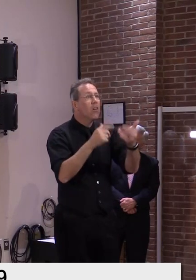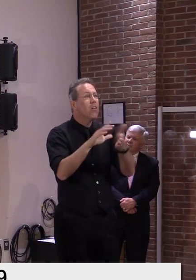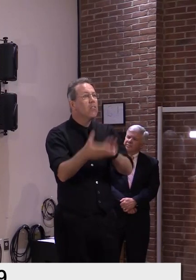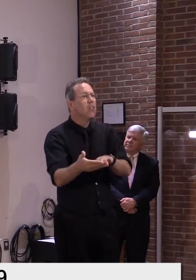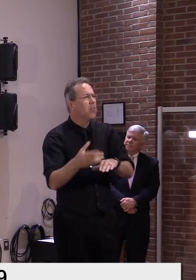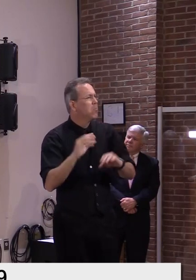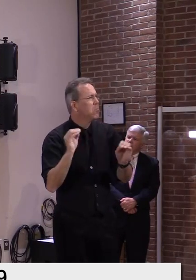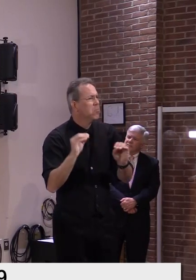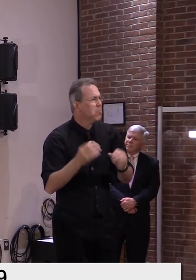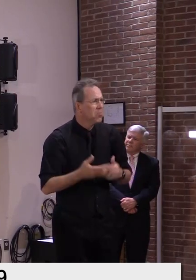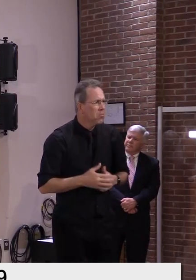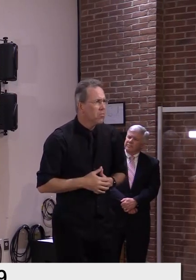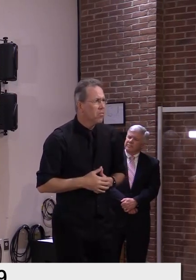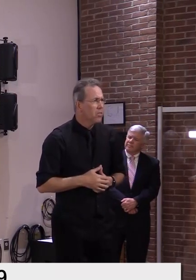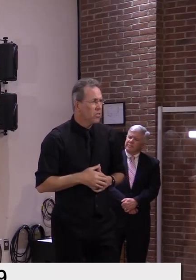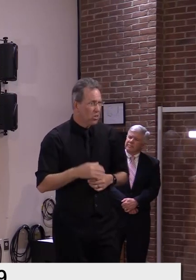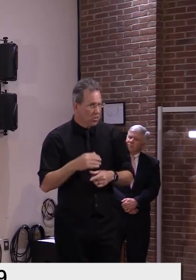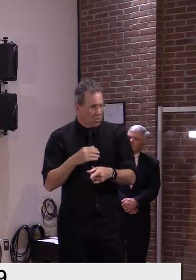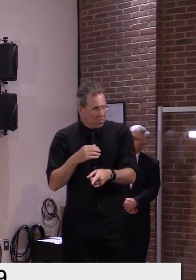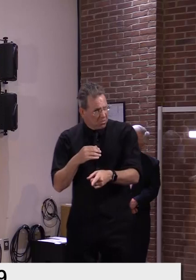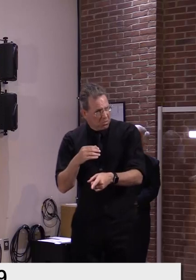Do you have a number you're dealing with?